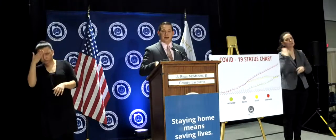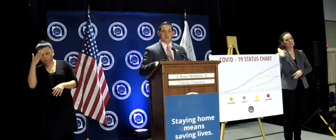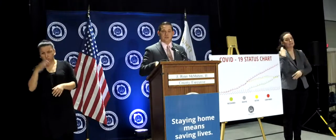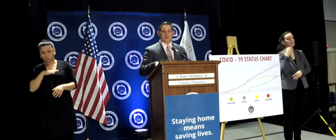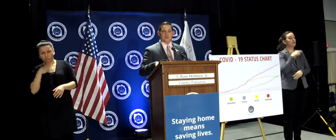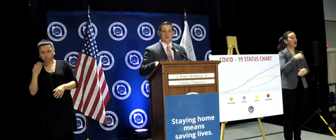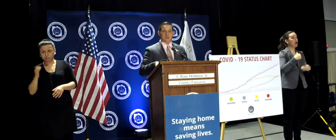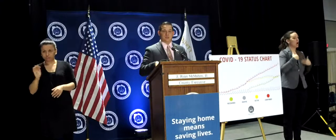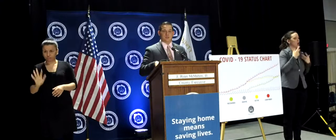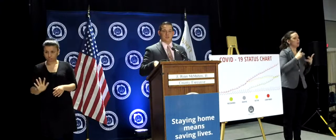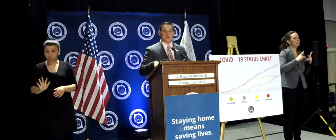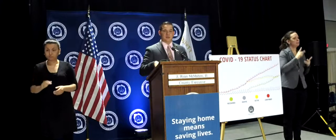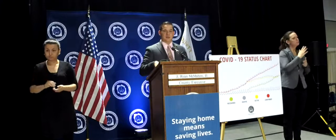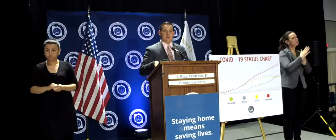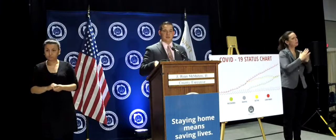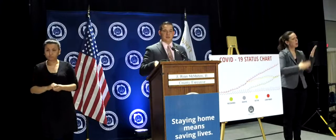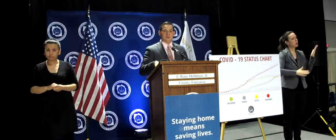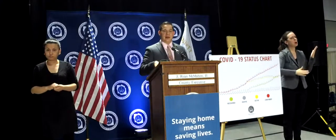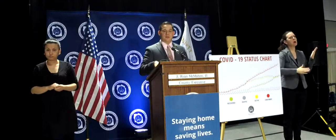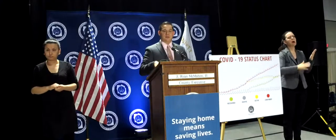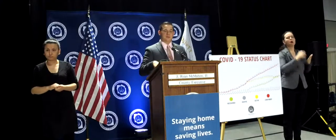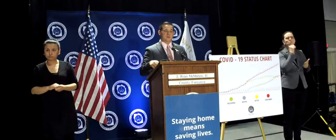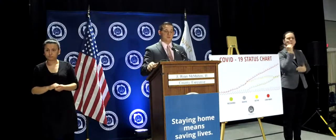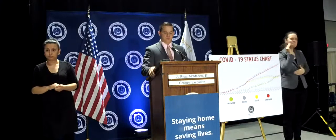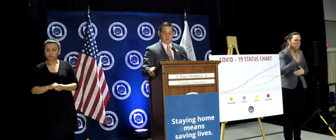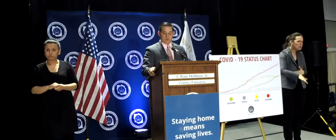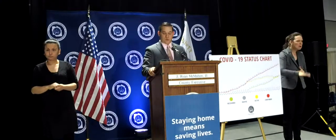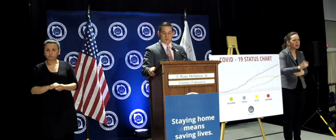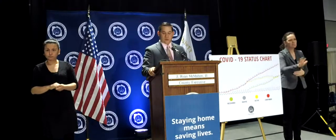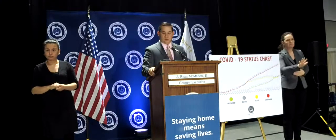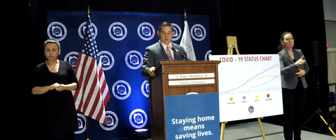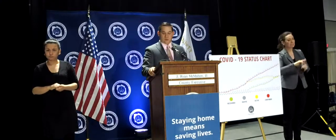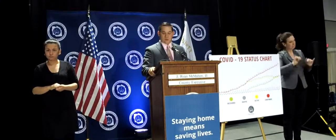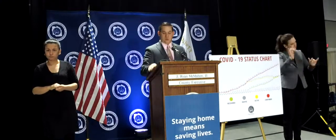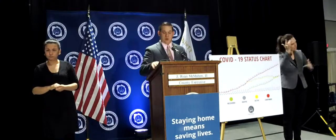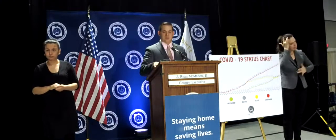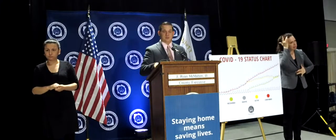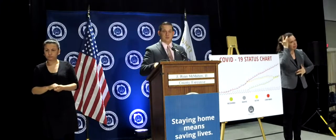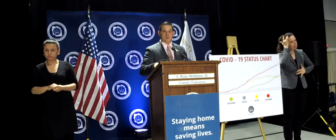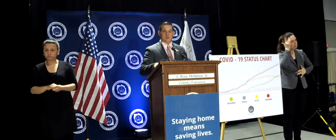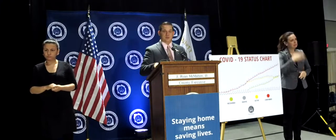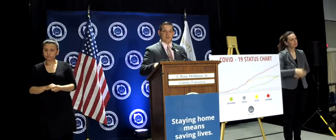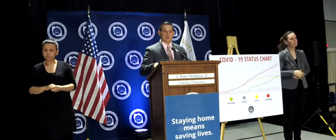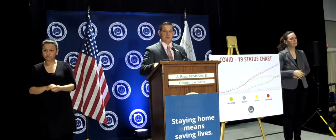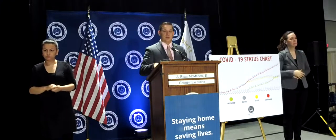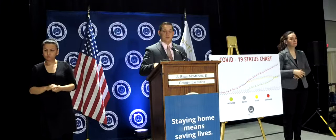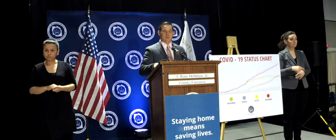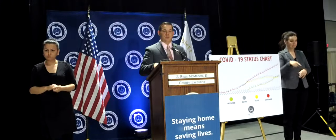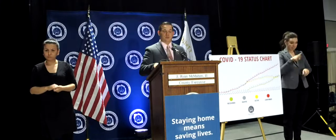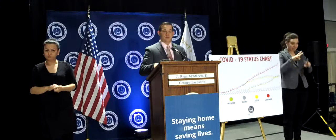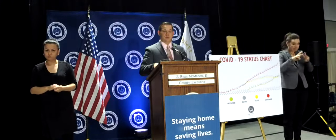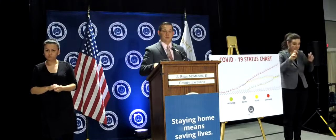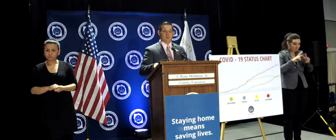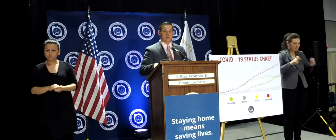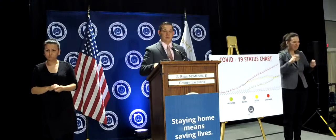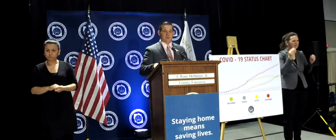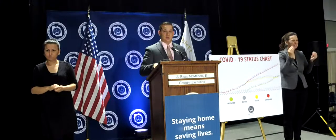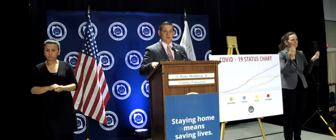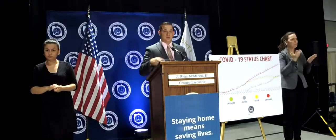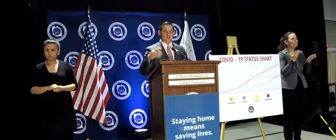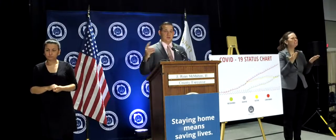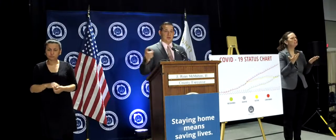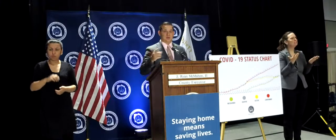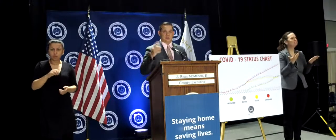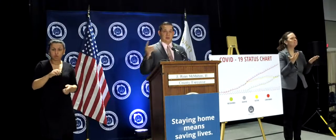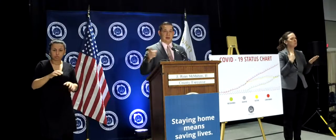at the hospitalizations and the deaths. Certainly what this process has proven is that you can be in your 20s